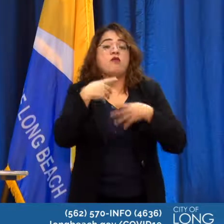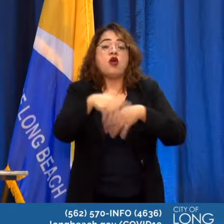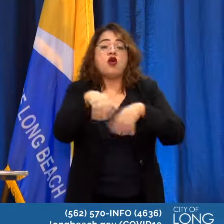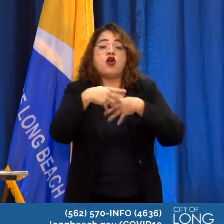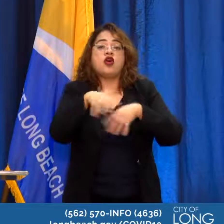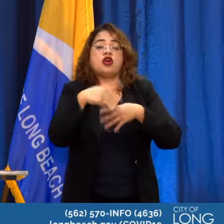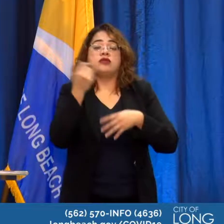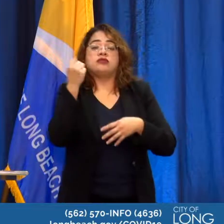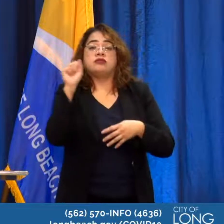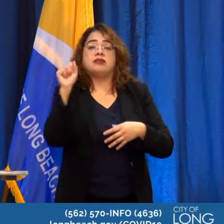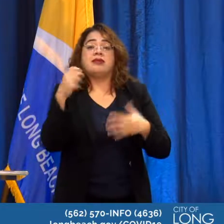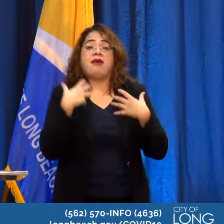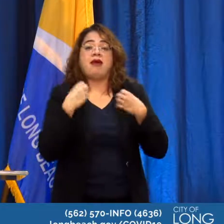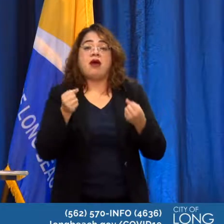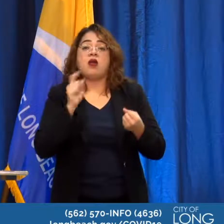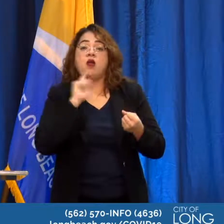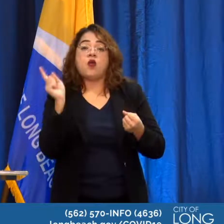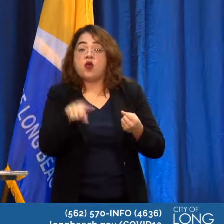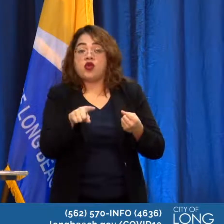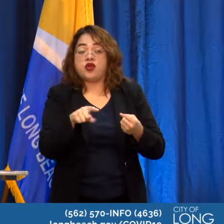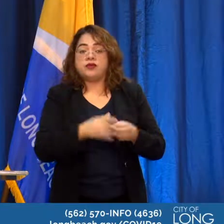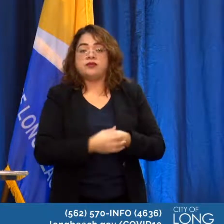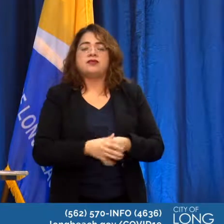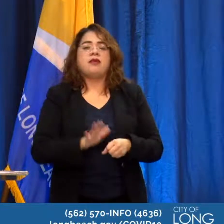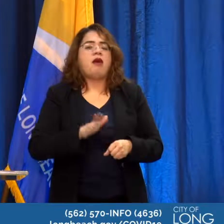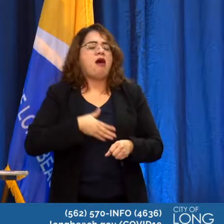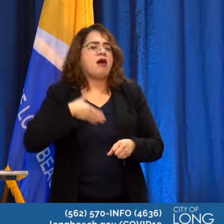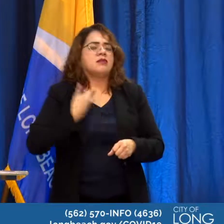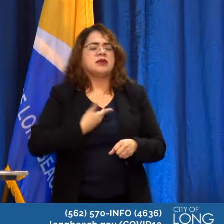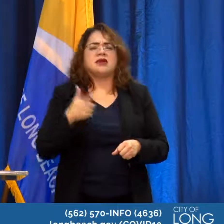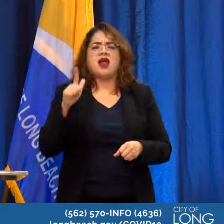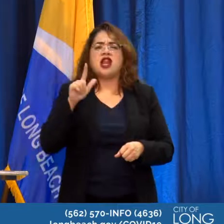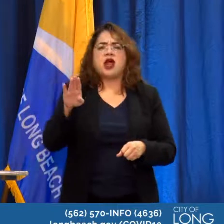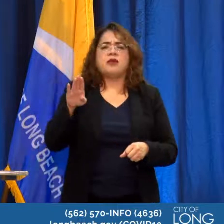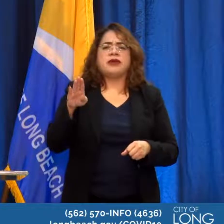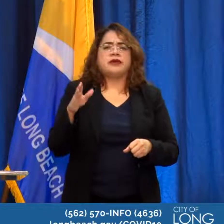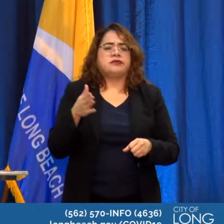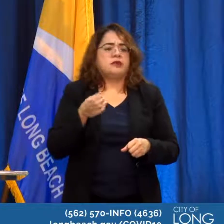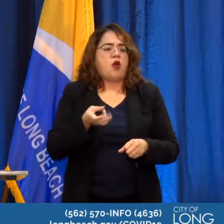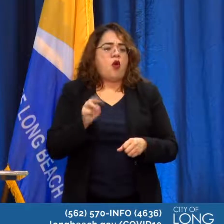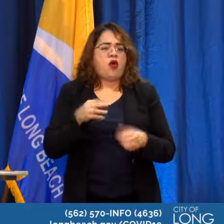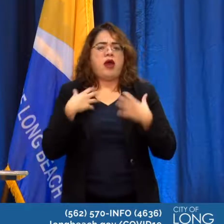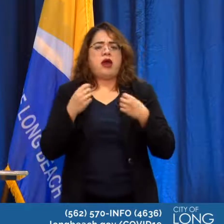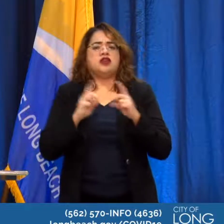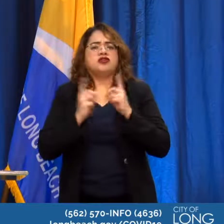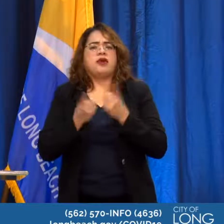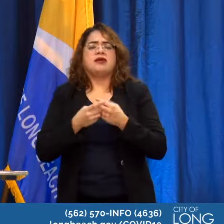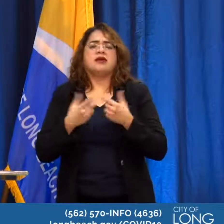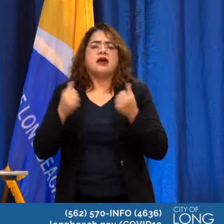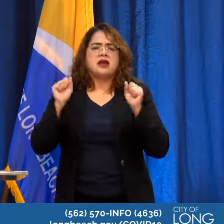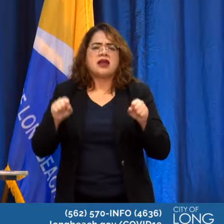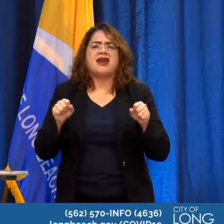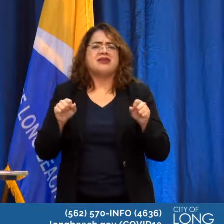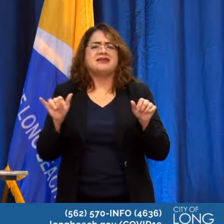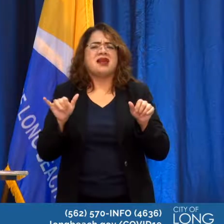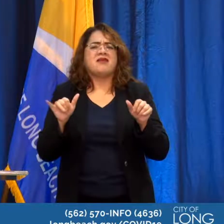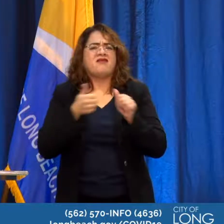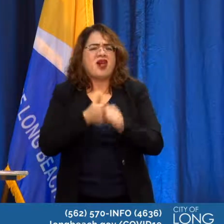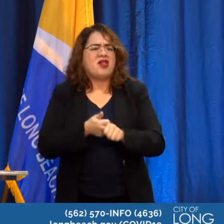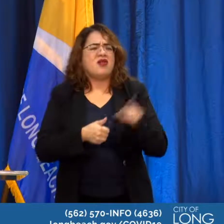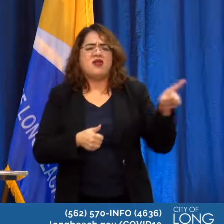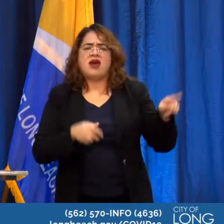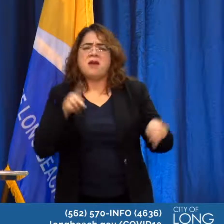in a protest of the health orders. They're upset, saying that Long Beach, with its own health department, could, take the route of like Pasadena